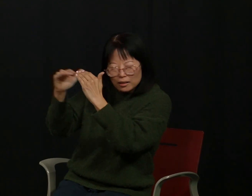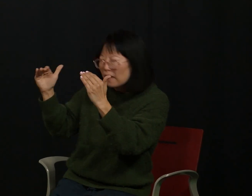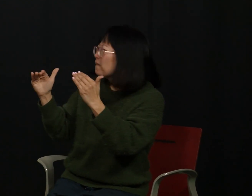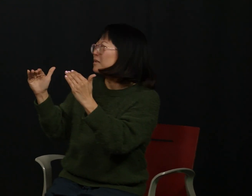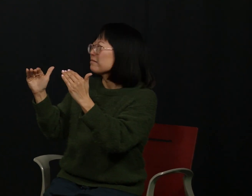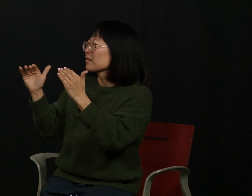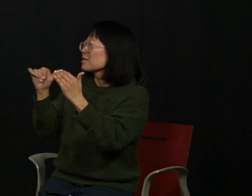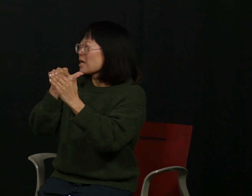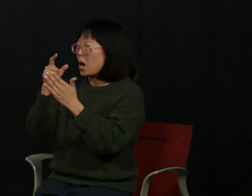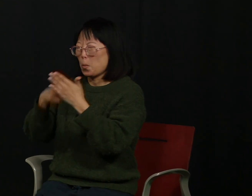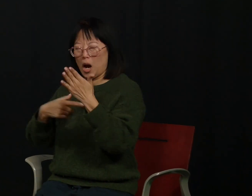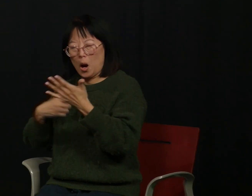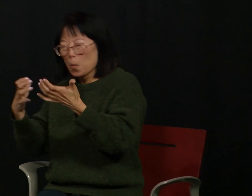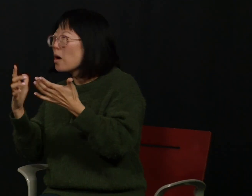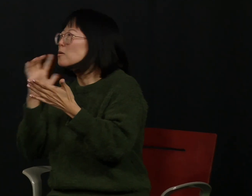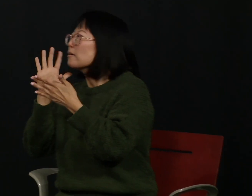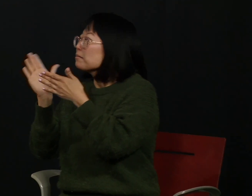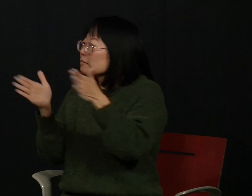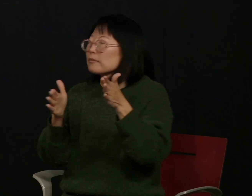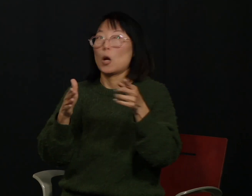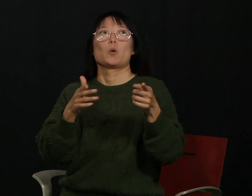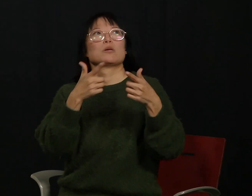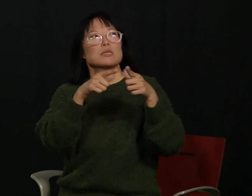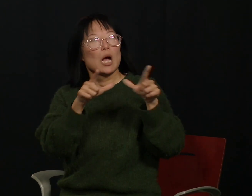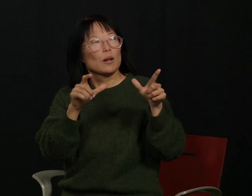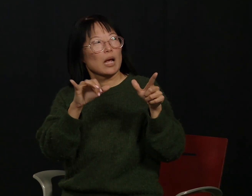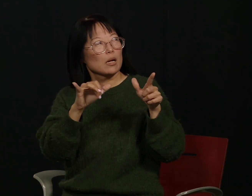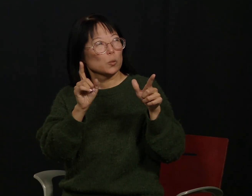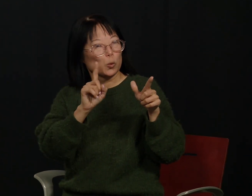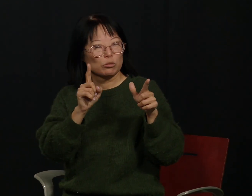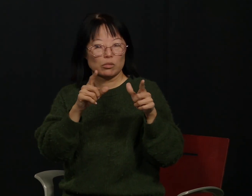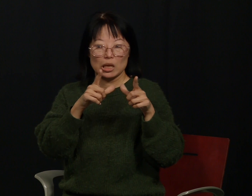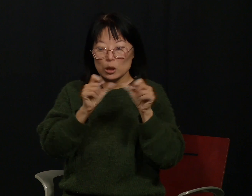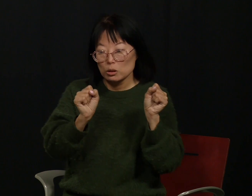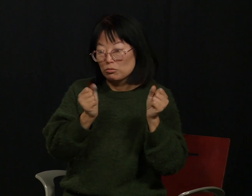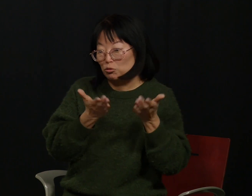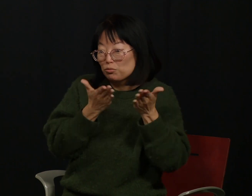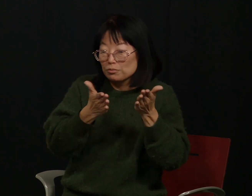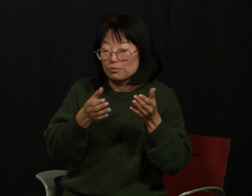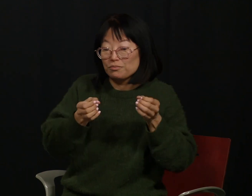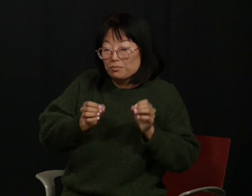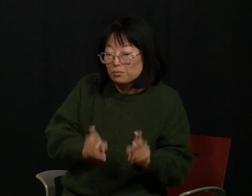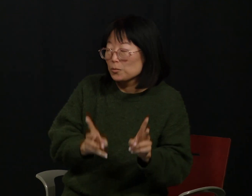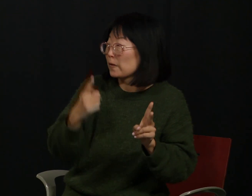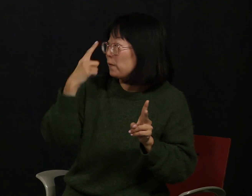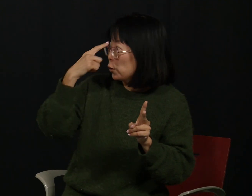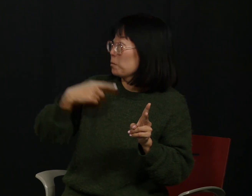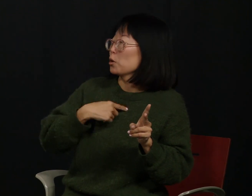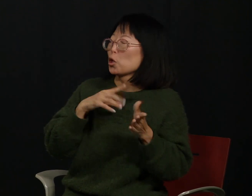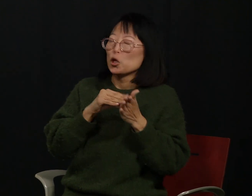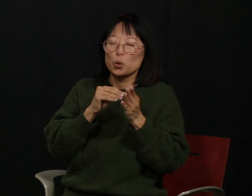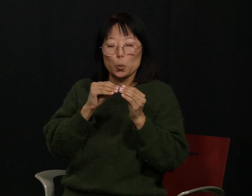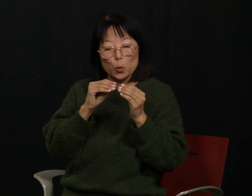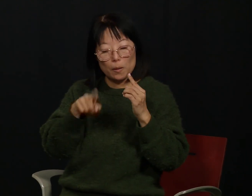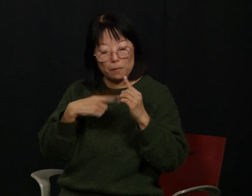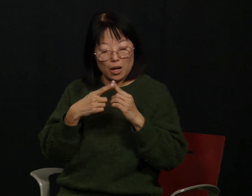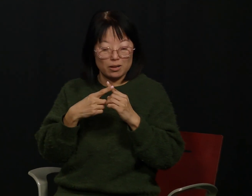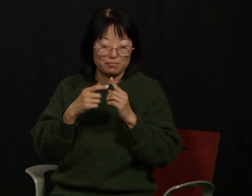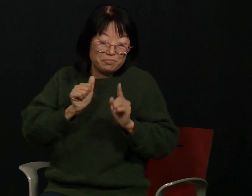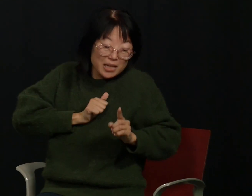grad level. It wasn't what I wanted. So I looked at linguistics, because that can offer for me to learn more about sign language,